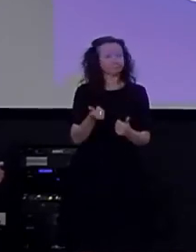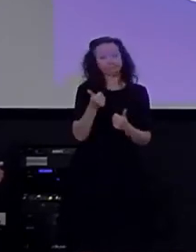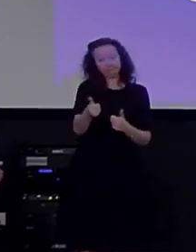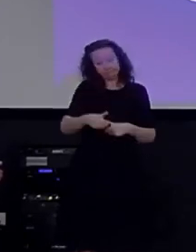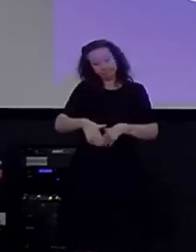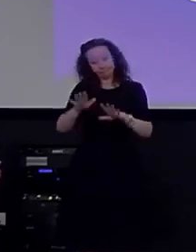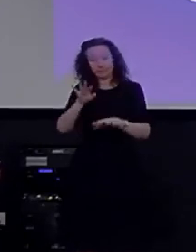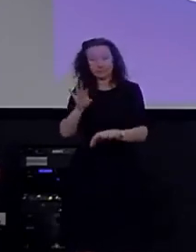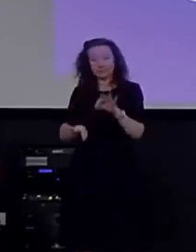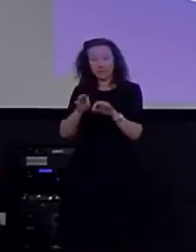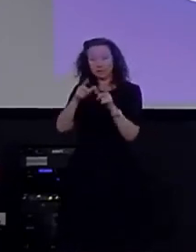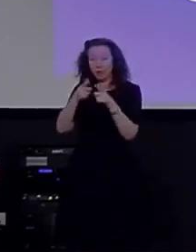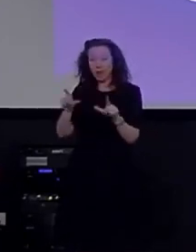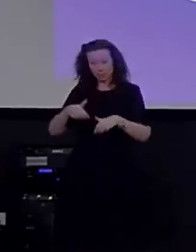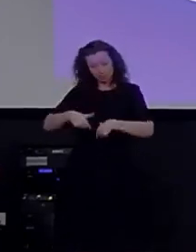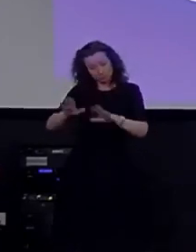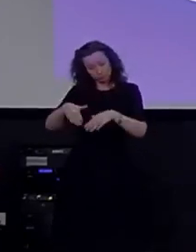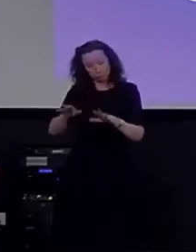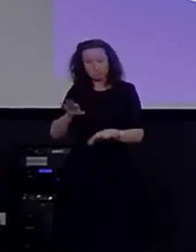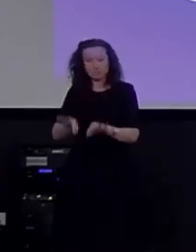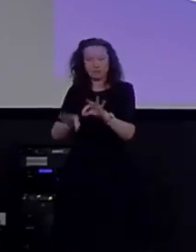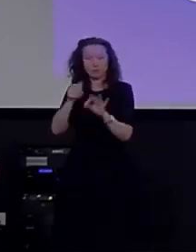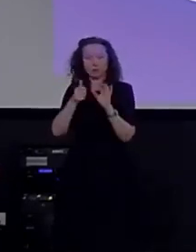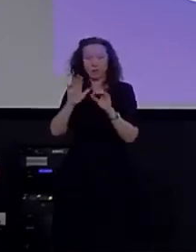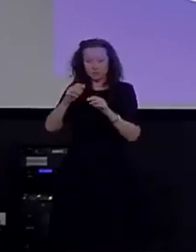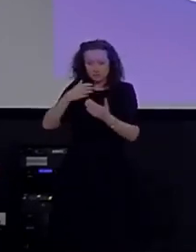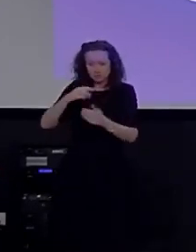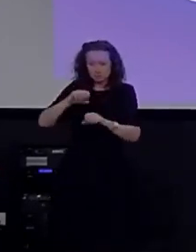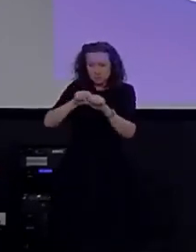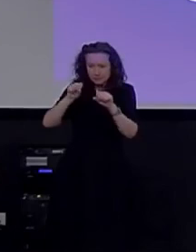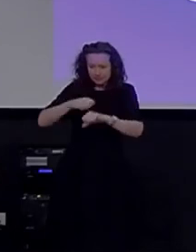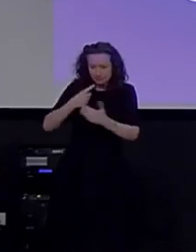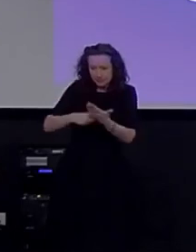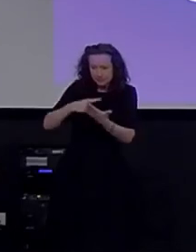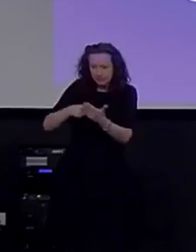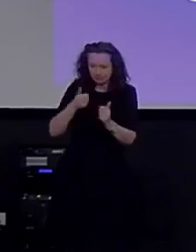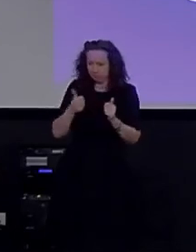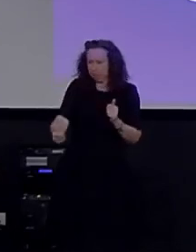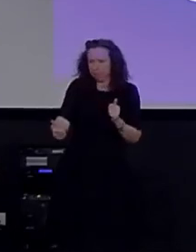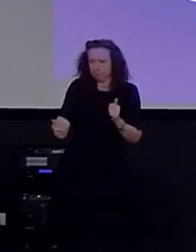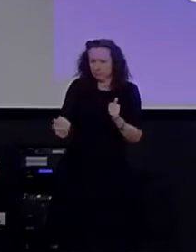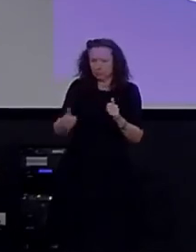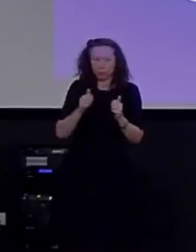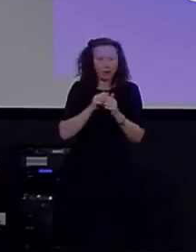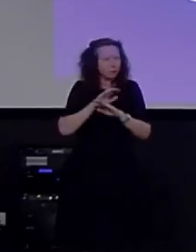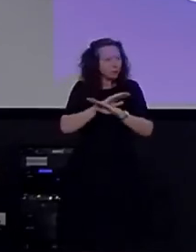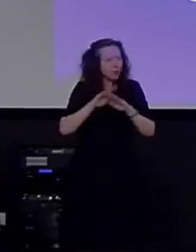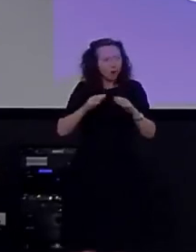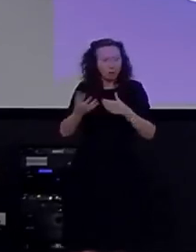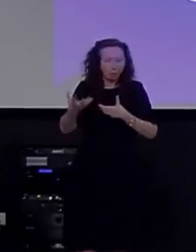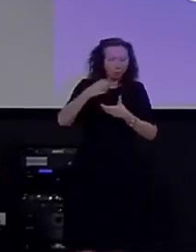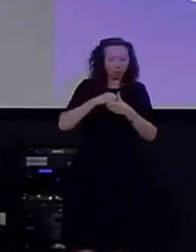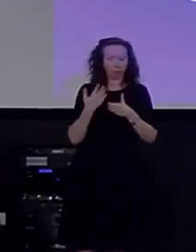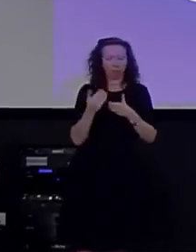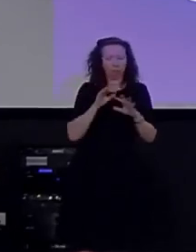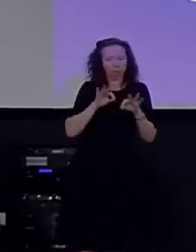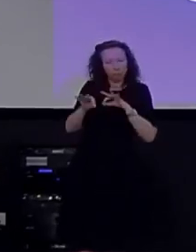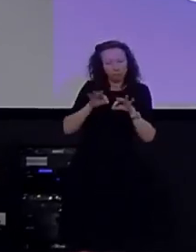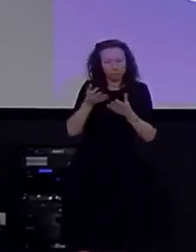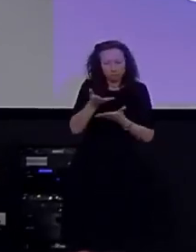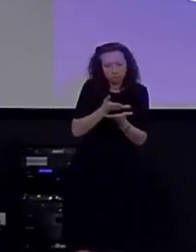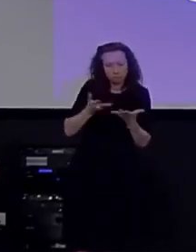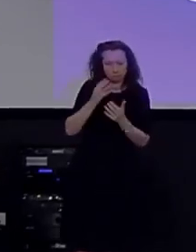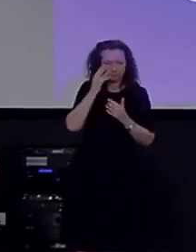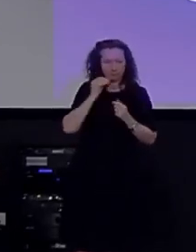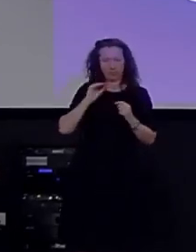discover aspects of its systematicity without any kind of experiential interaction